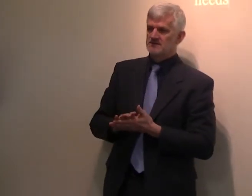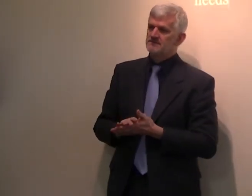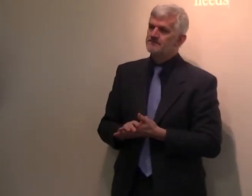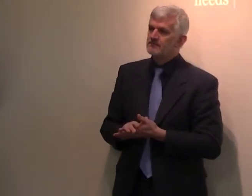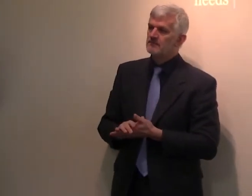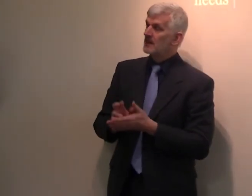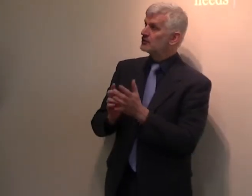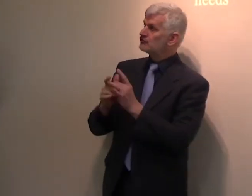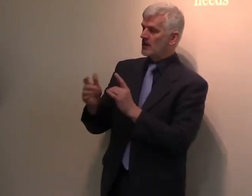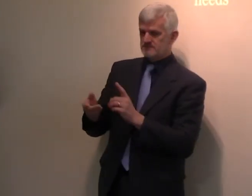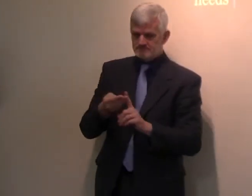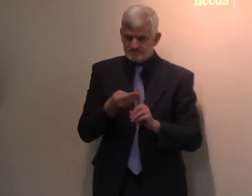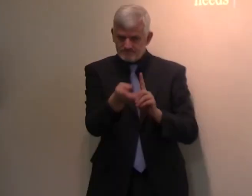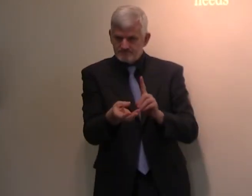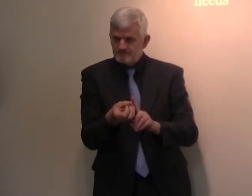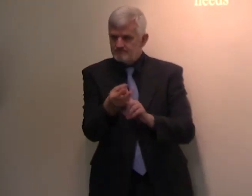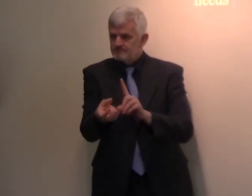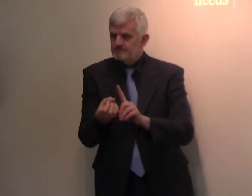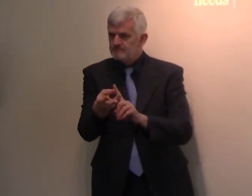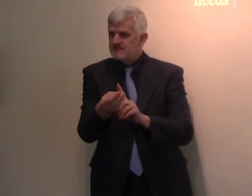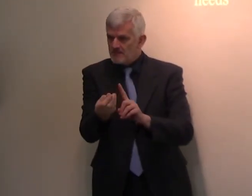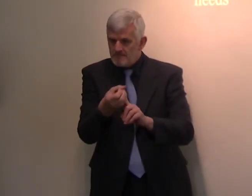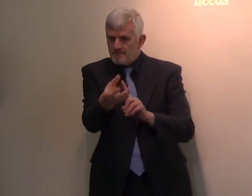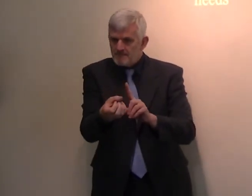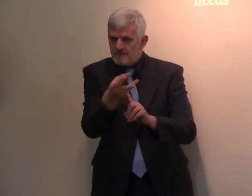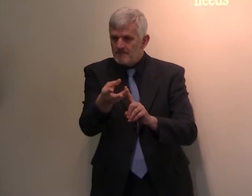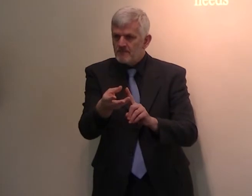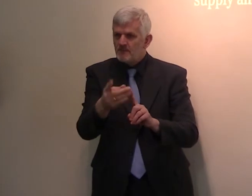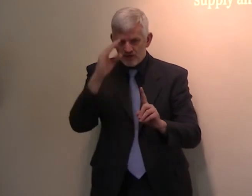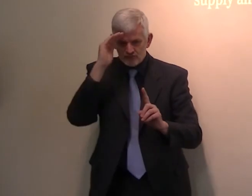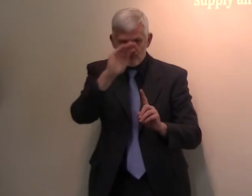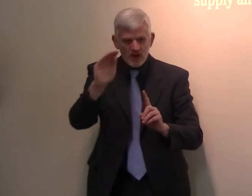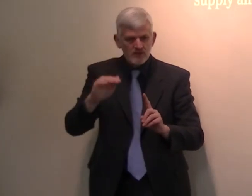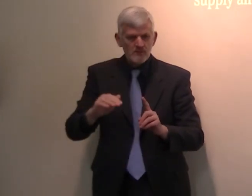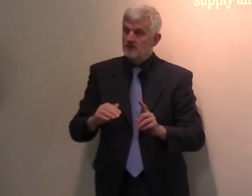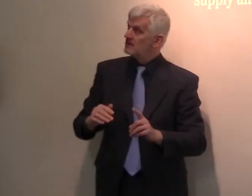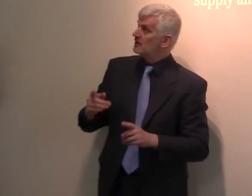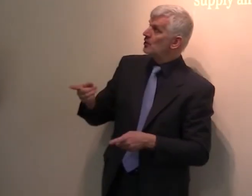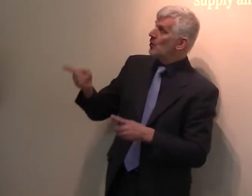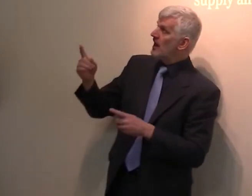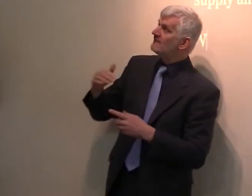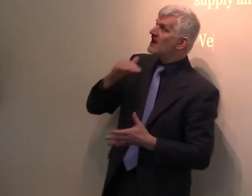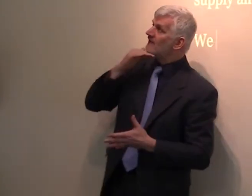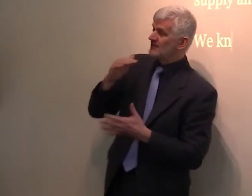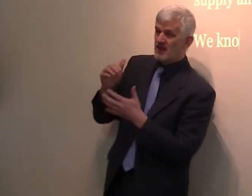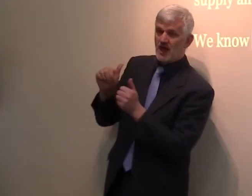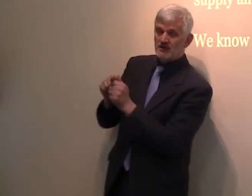that there is a fountain, there is a treasure, there is a source of provision for all our needs in the